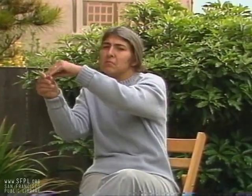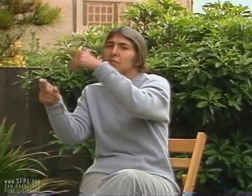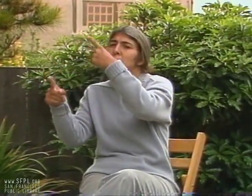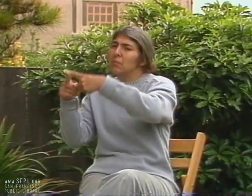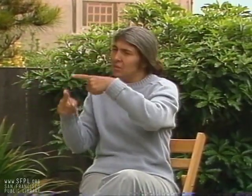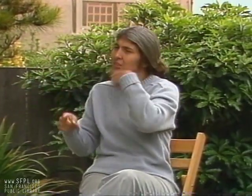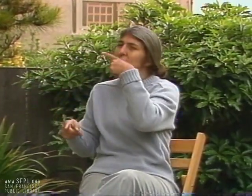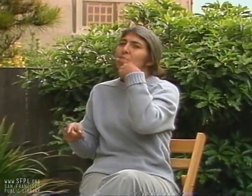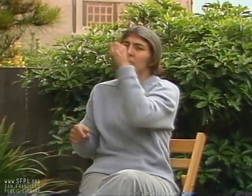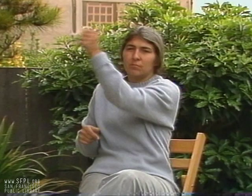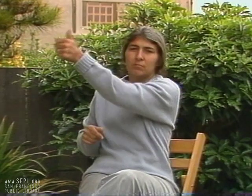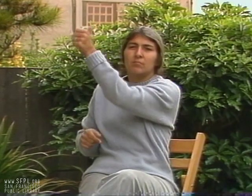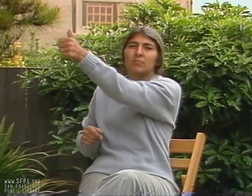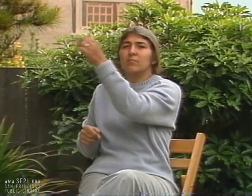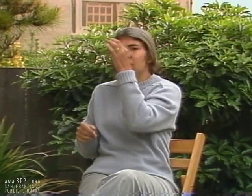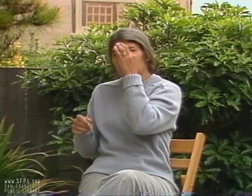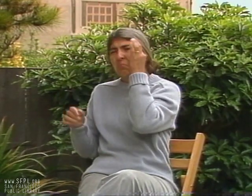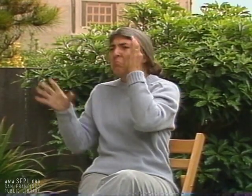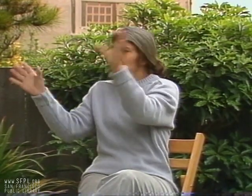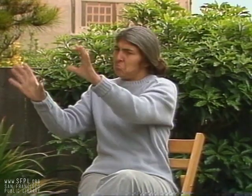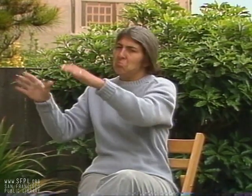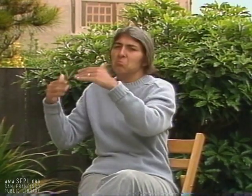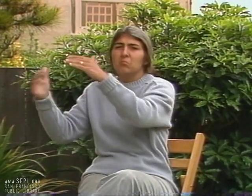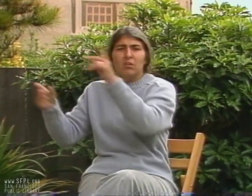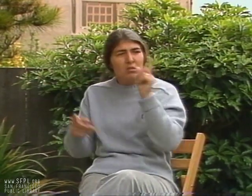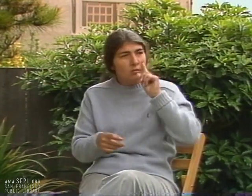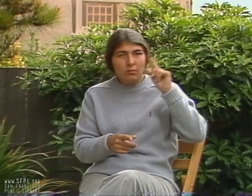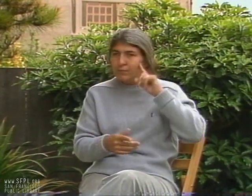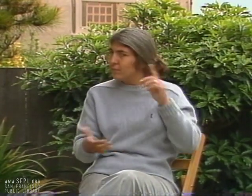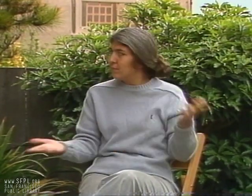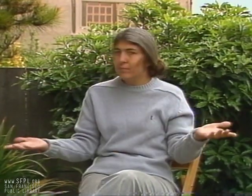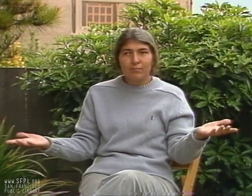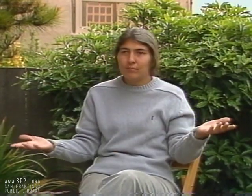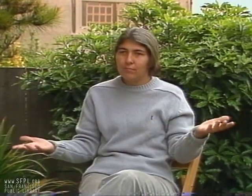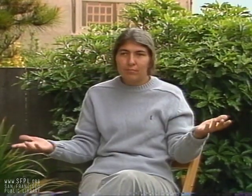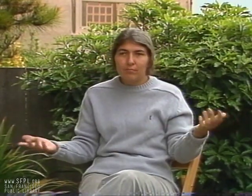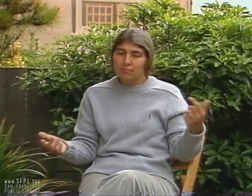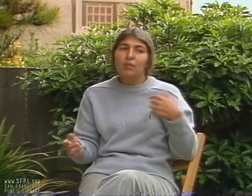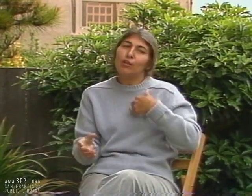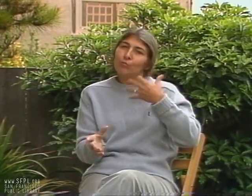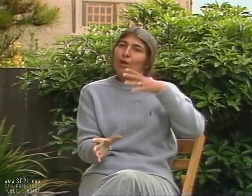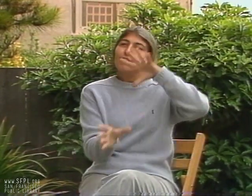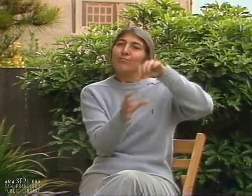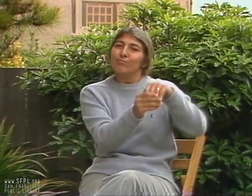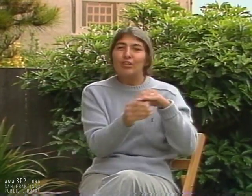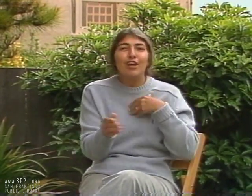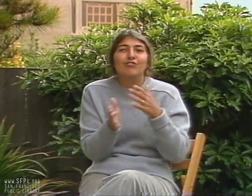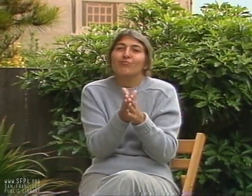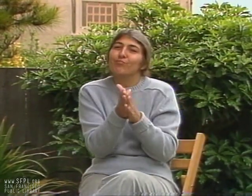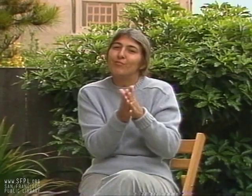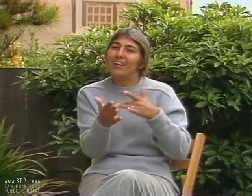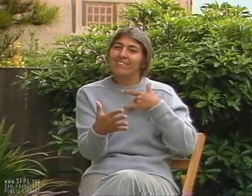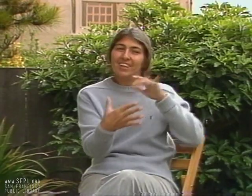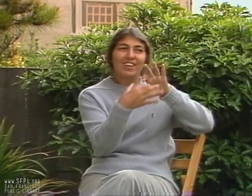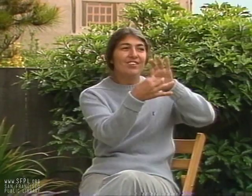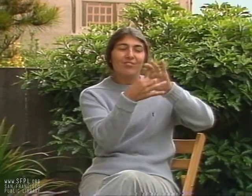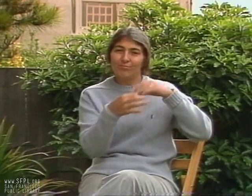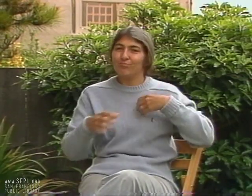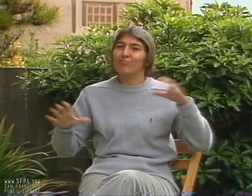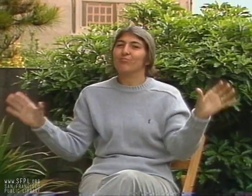and hearing. They didn't need me, and the deaf community did. I felt a need to be involved in the deaf movement. I